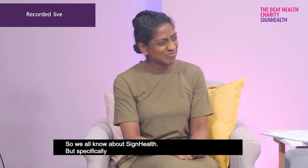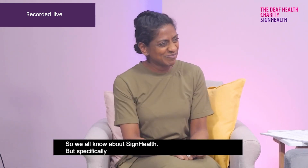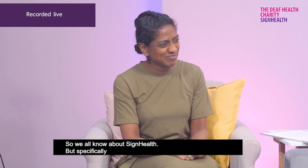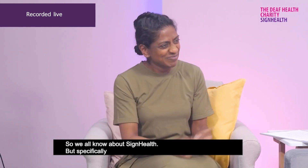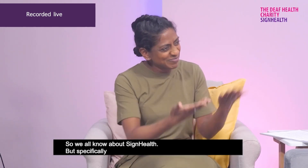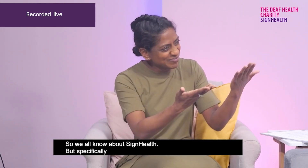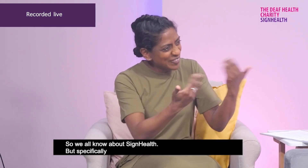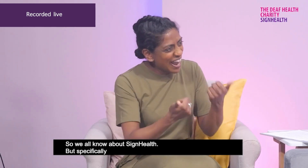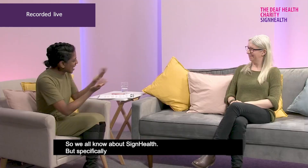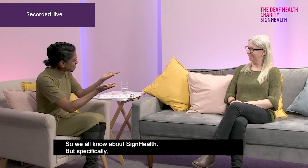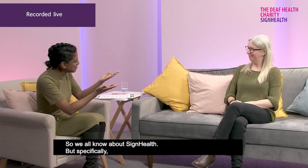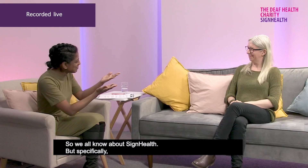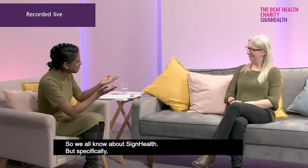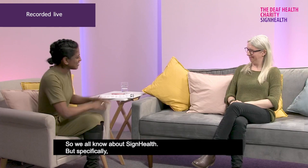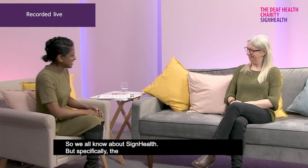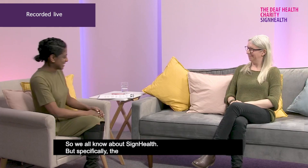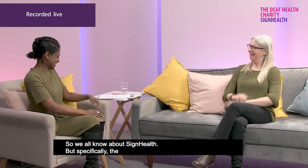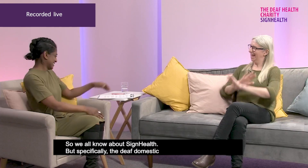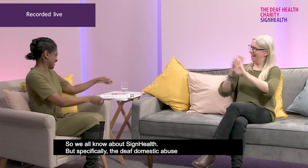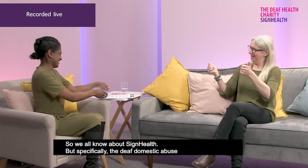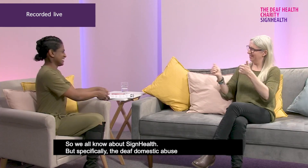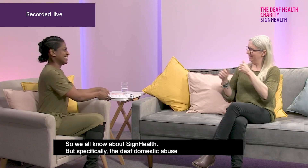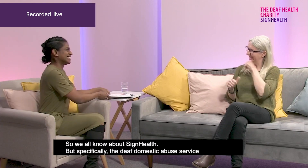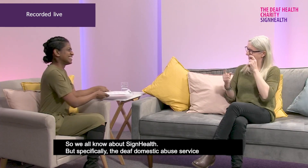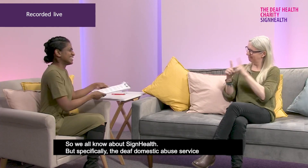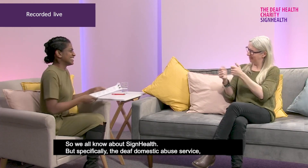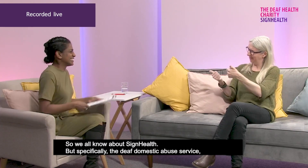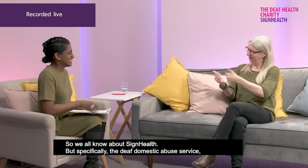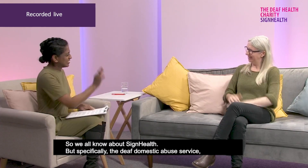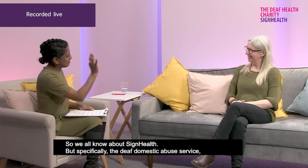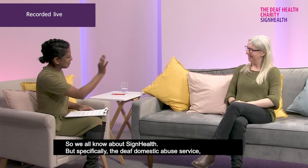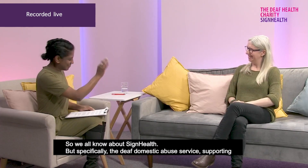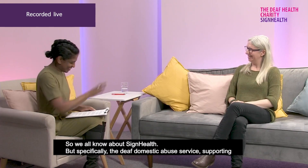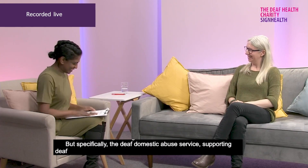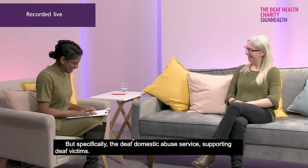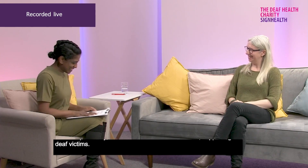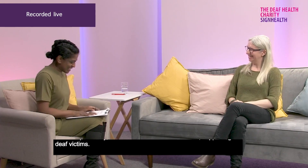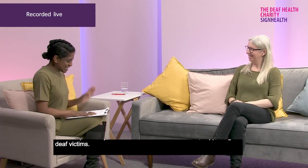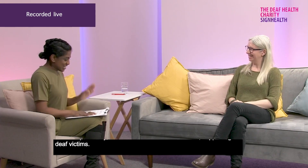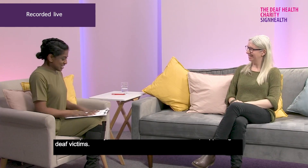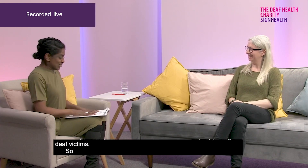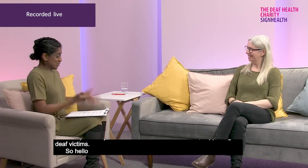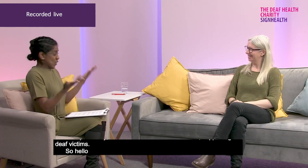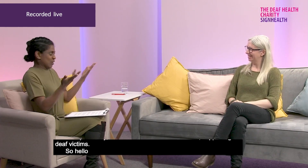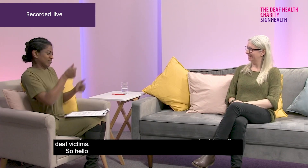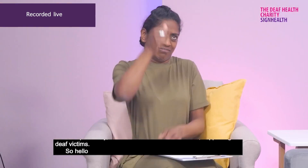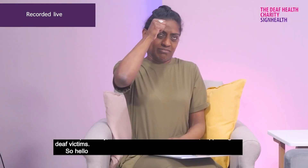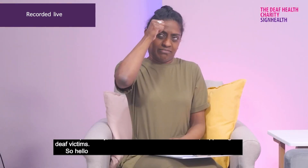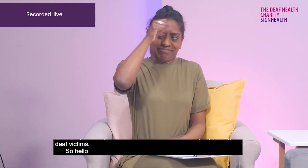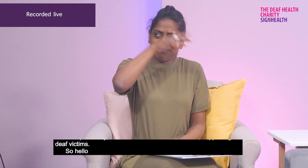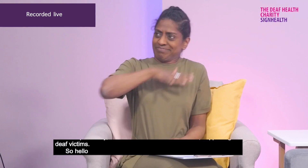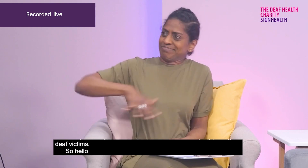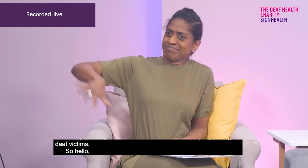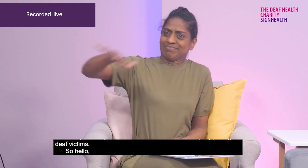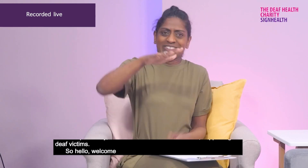deaf domestic abuse service supporting deaf victims. So hello, welcome. Hello, it's nice to meet